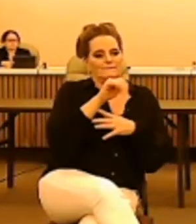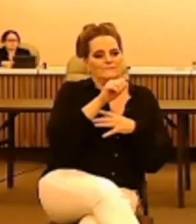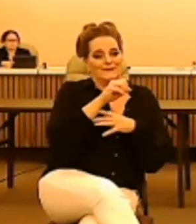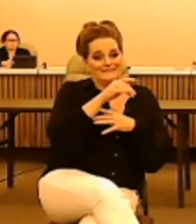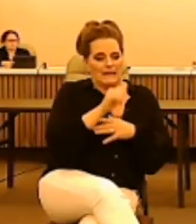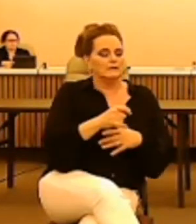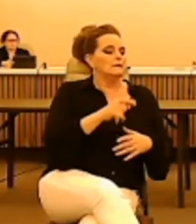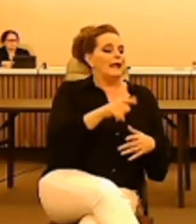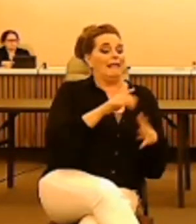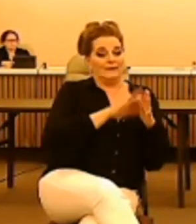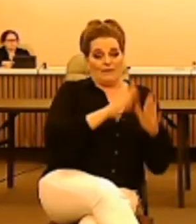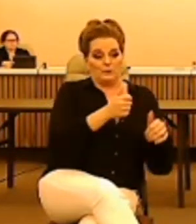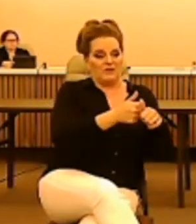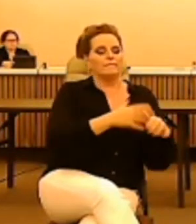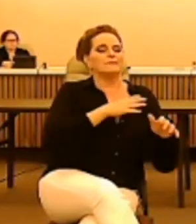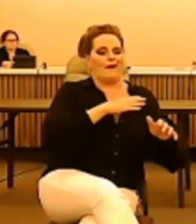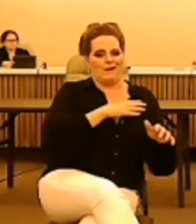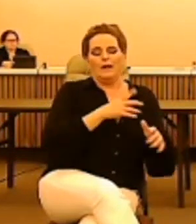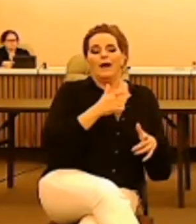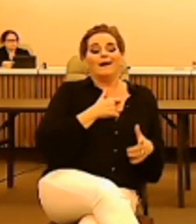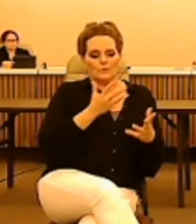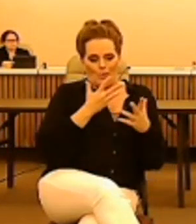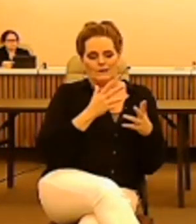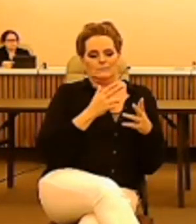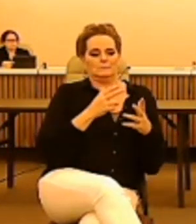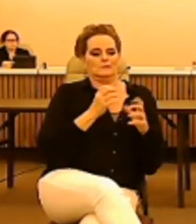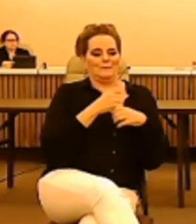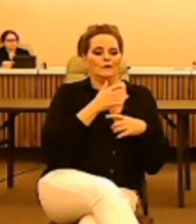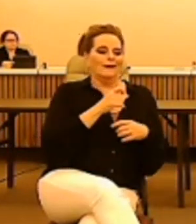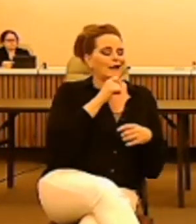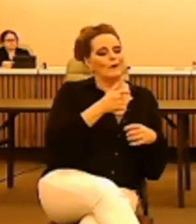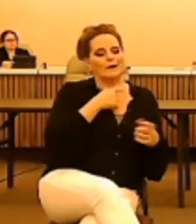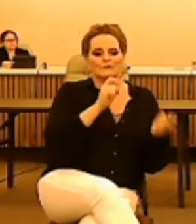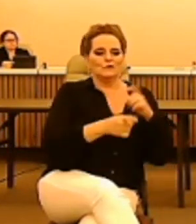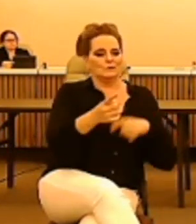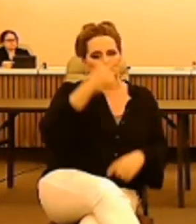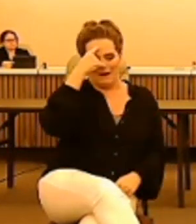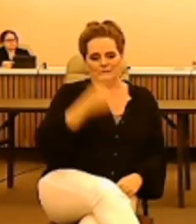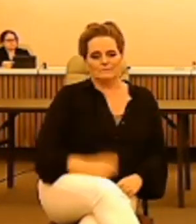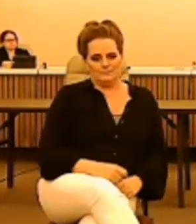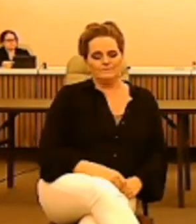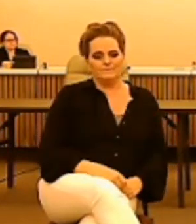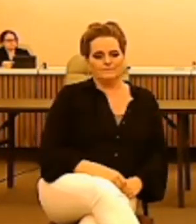it. I just want it there in case, I don't want him to be able to change his mind.